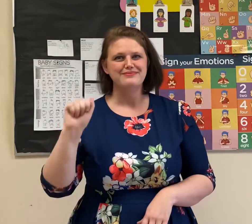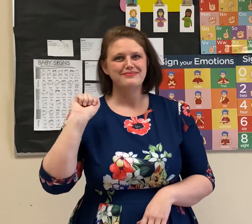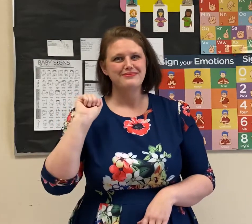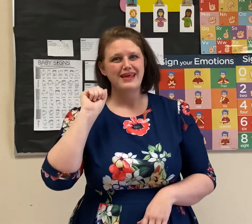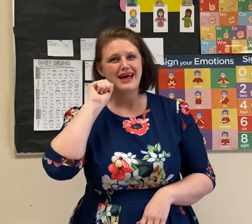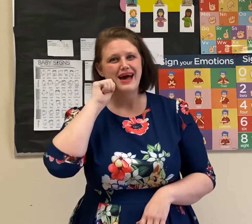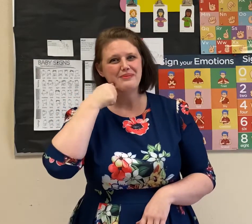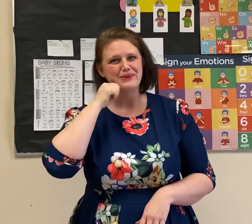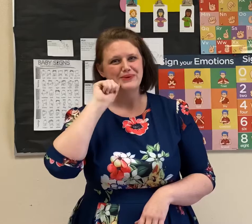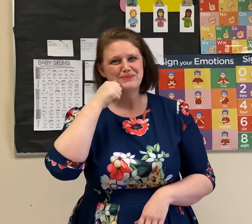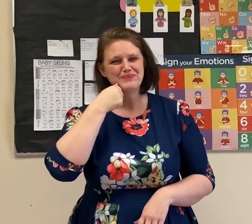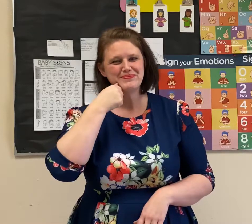apple.